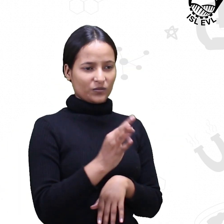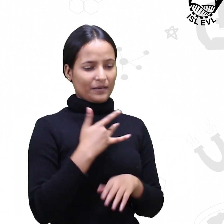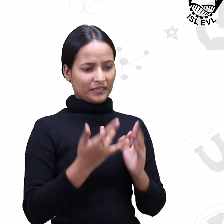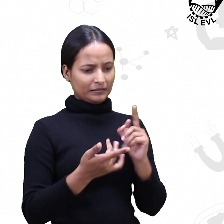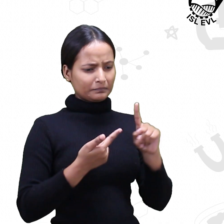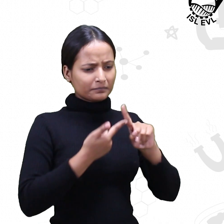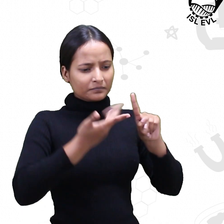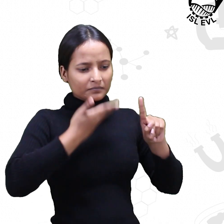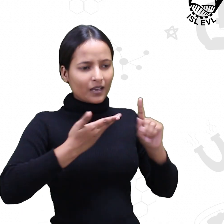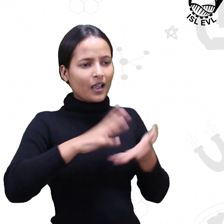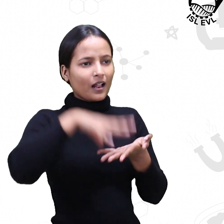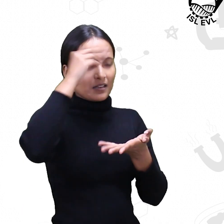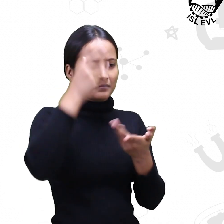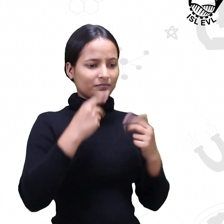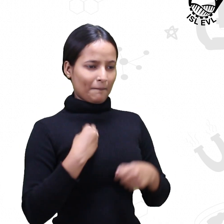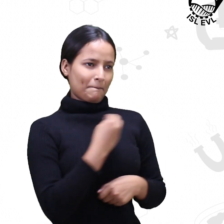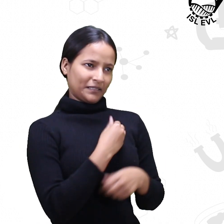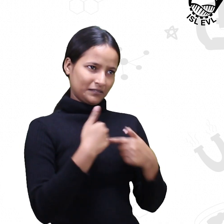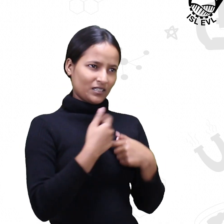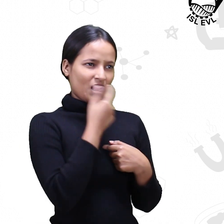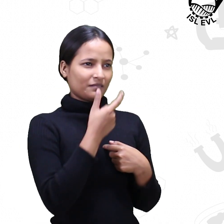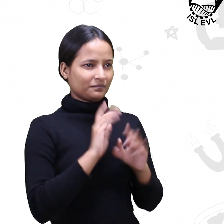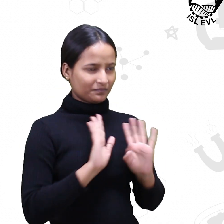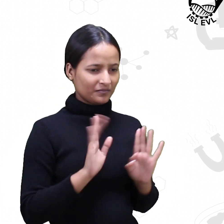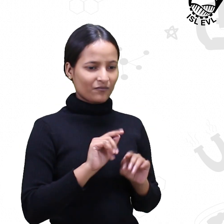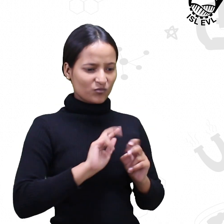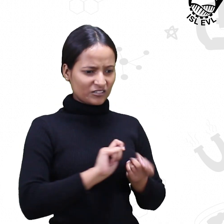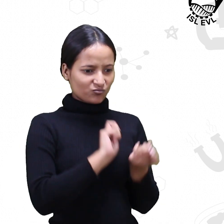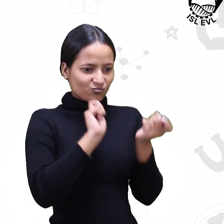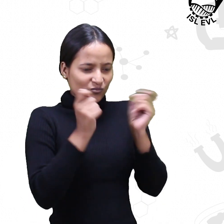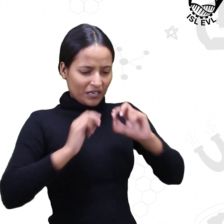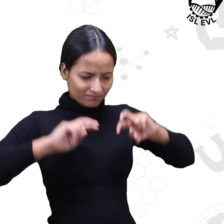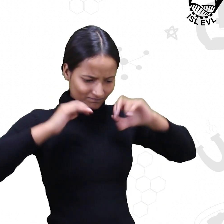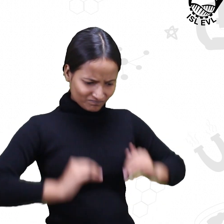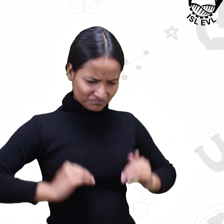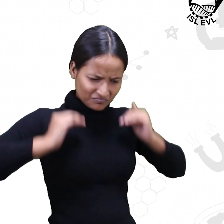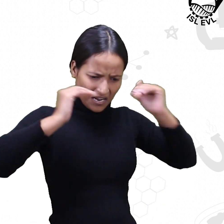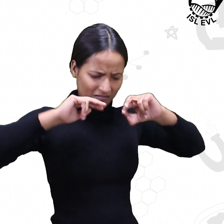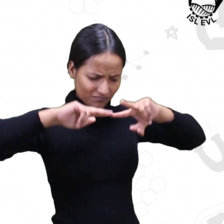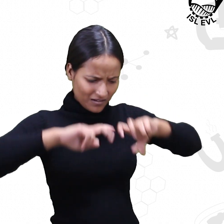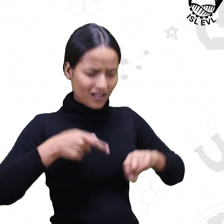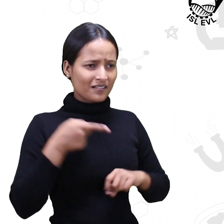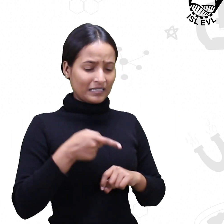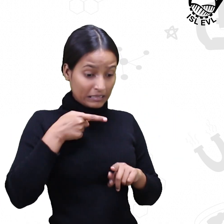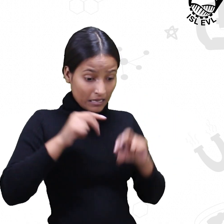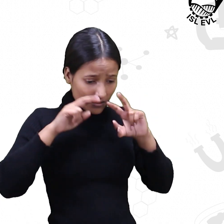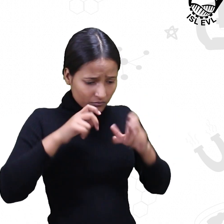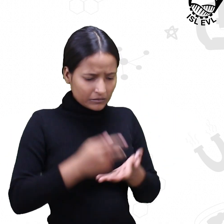role of running a research group. It's been an exciting journey, right? Lots of wonderful things happened. Like I discovered my love for